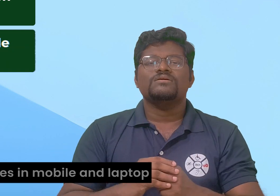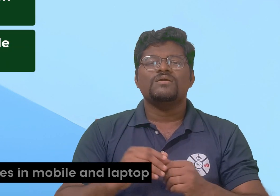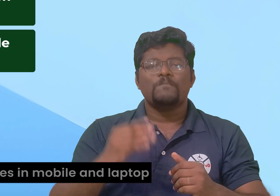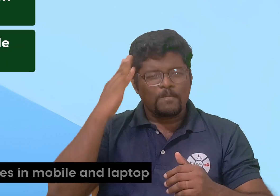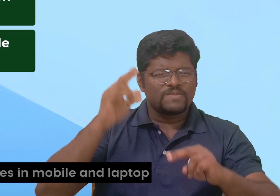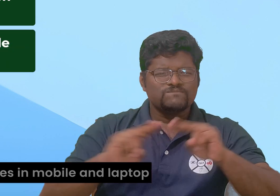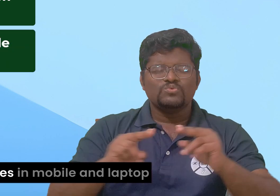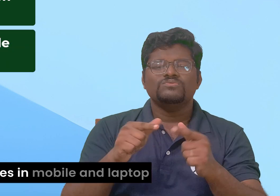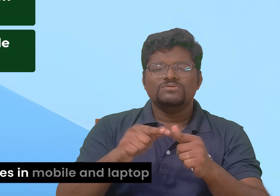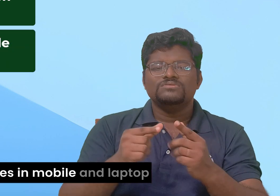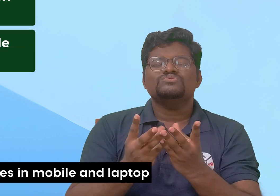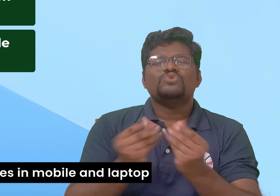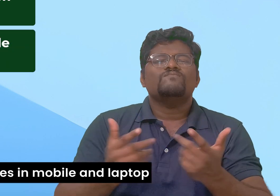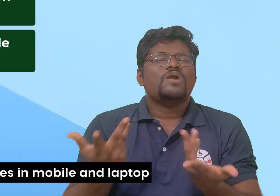fix storage issues in mobile and laptop,